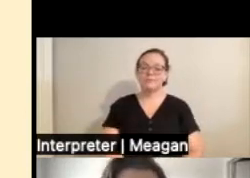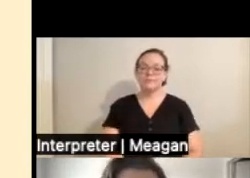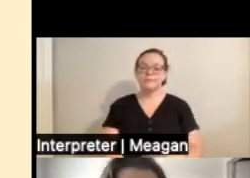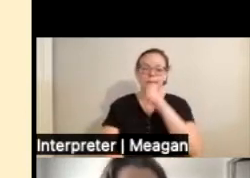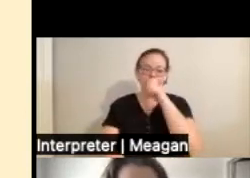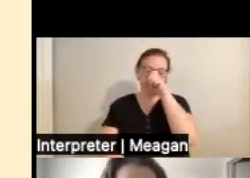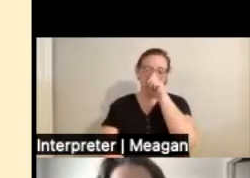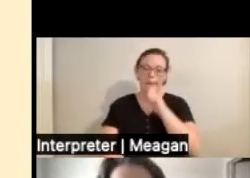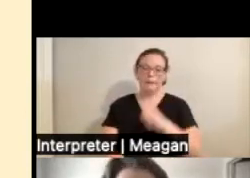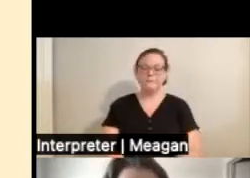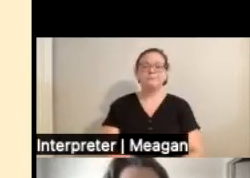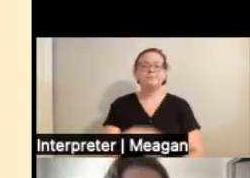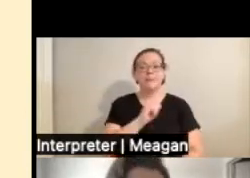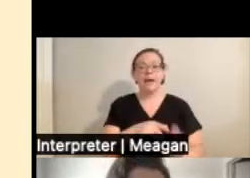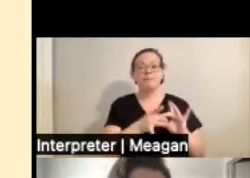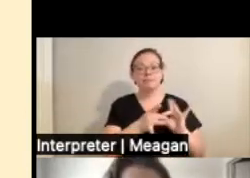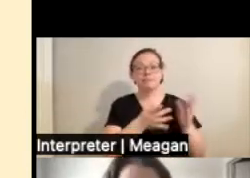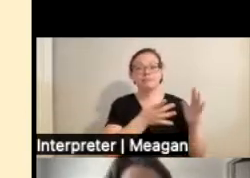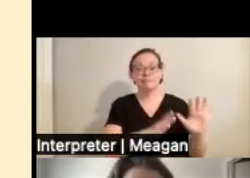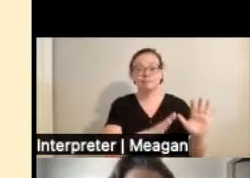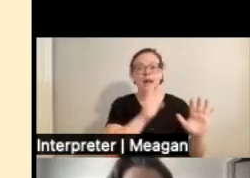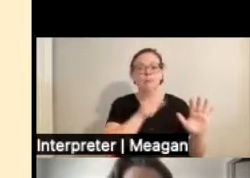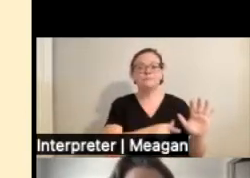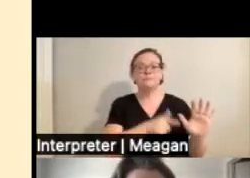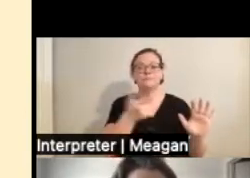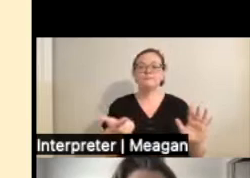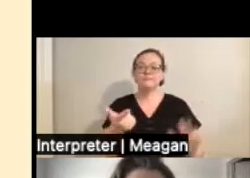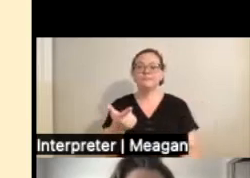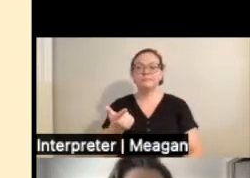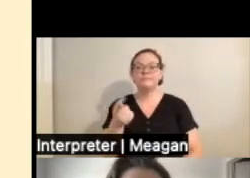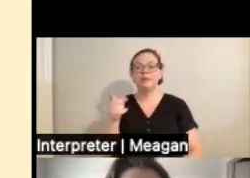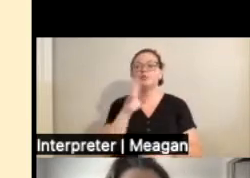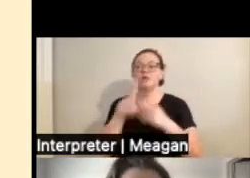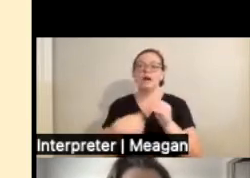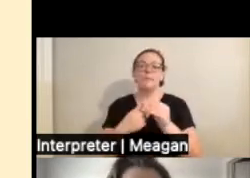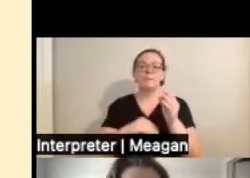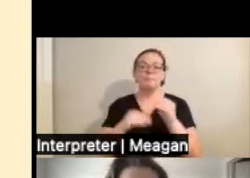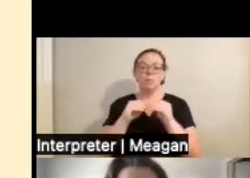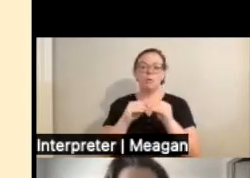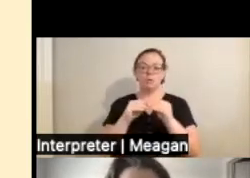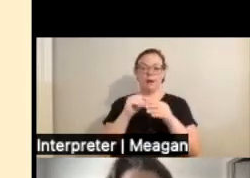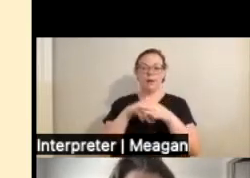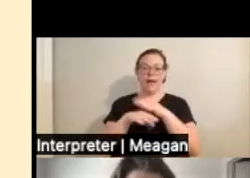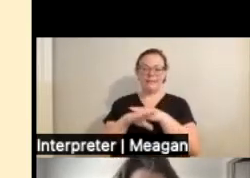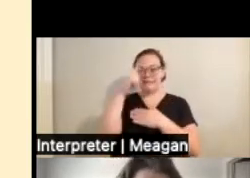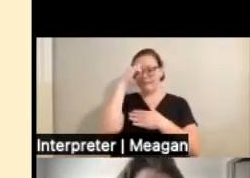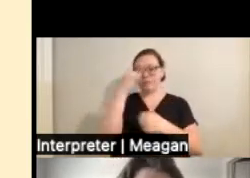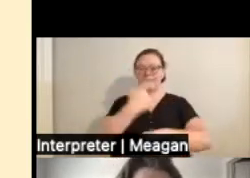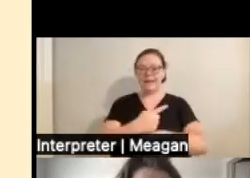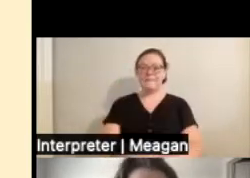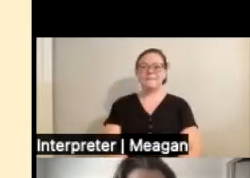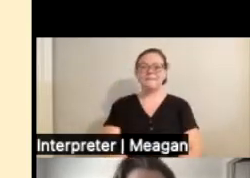with that, I'm going to pass it off to Shalini just to talk a little bit more about access for today.